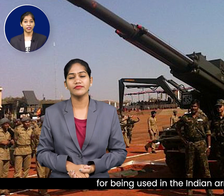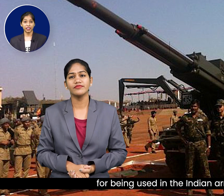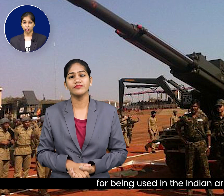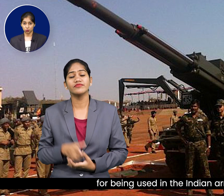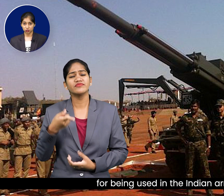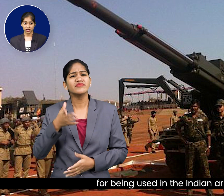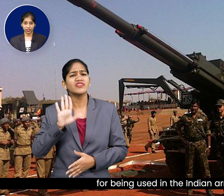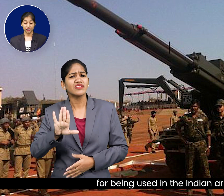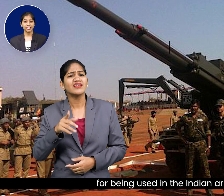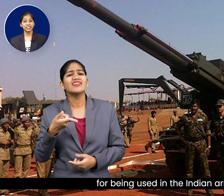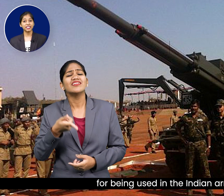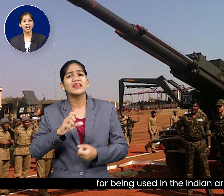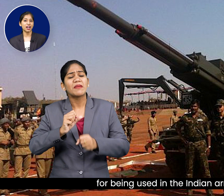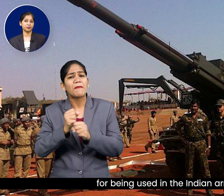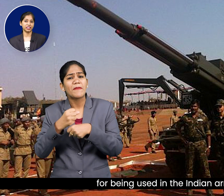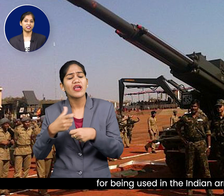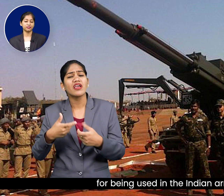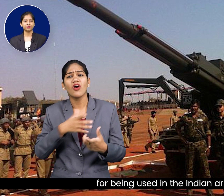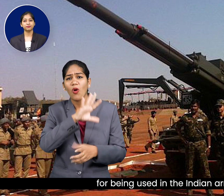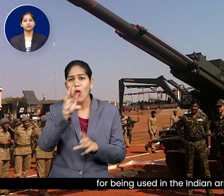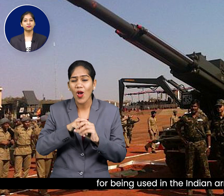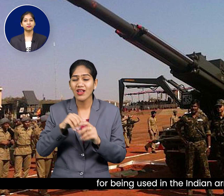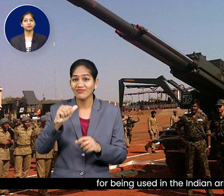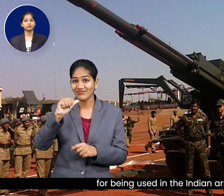for being used in the Indian Army,